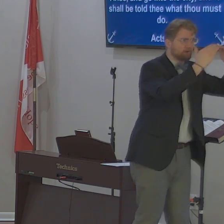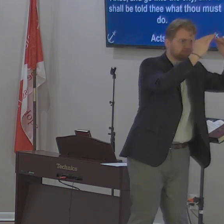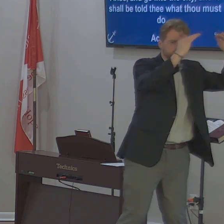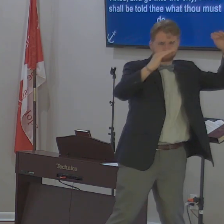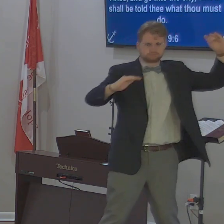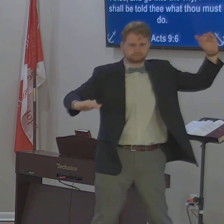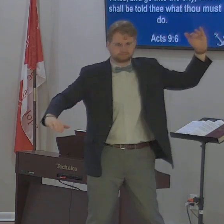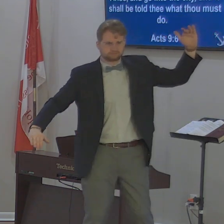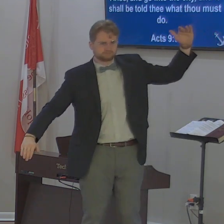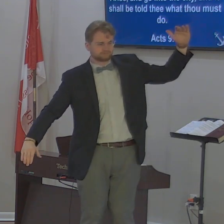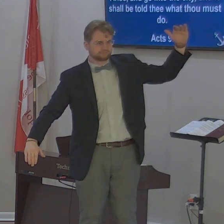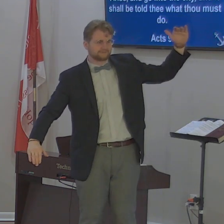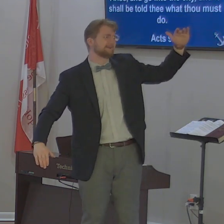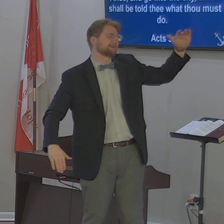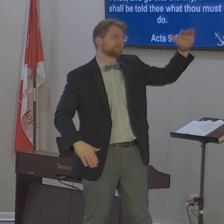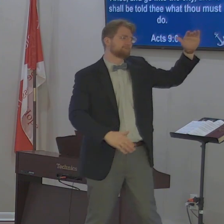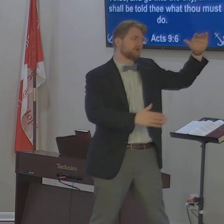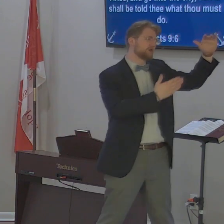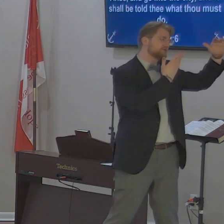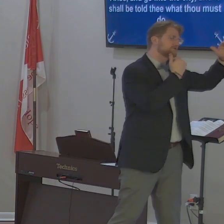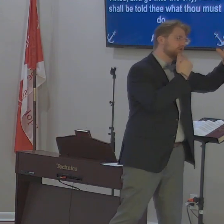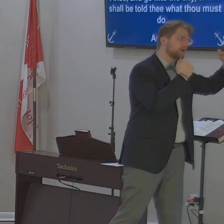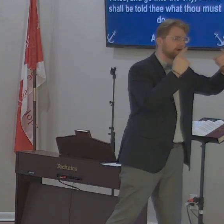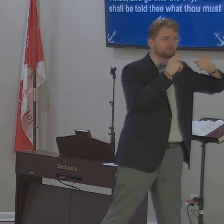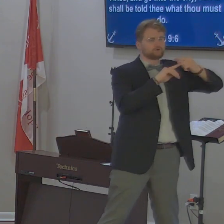but Gail's not a fan of that.